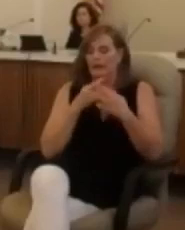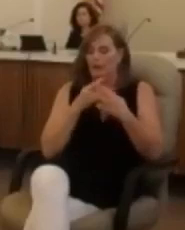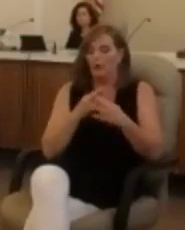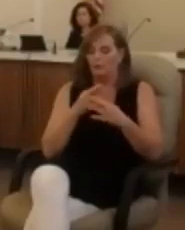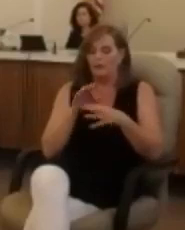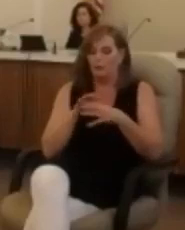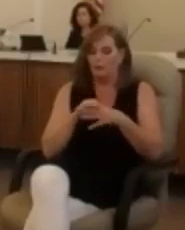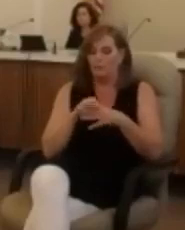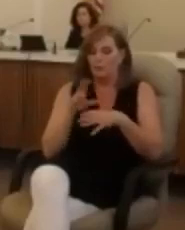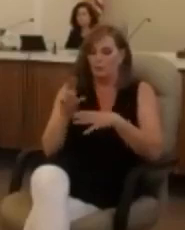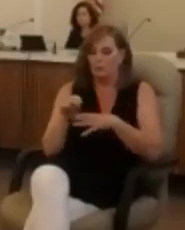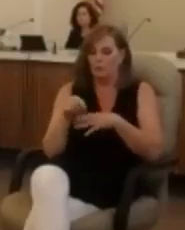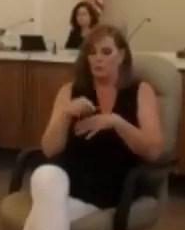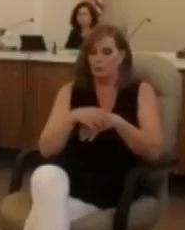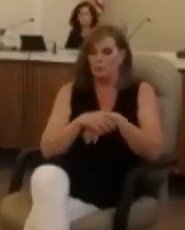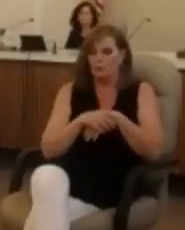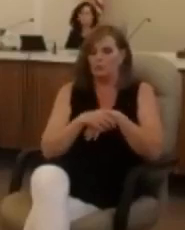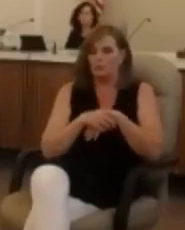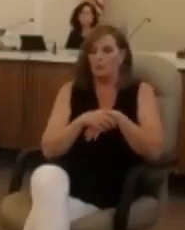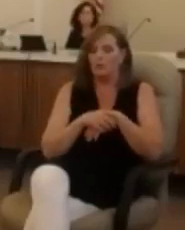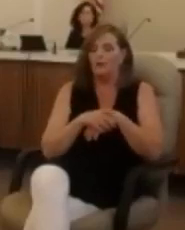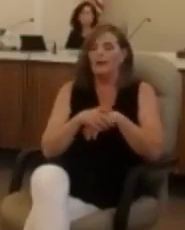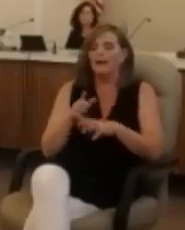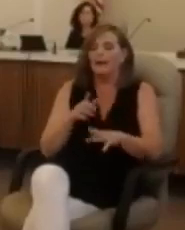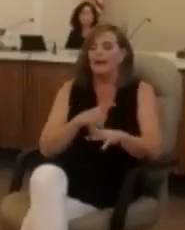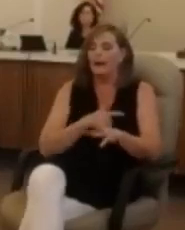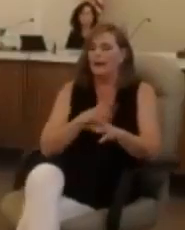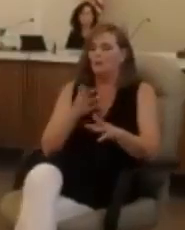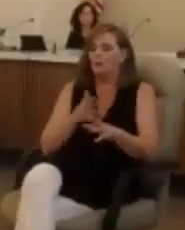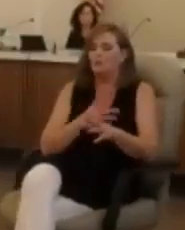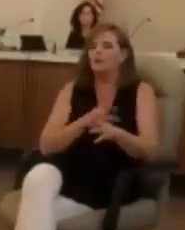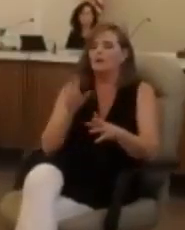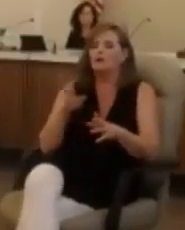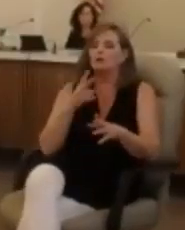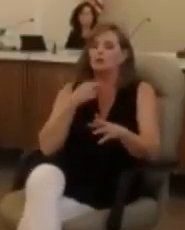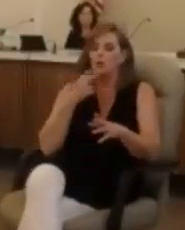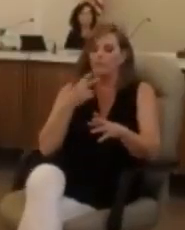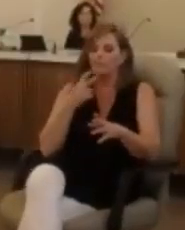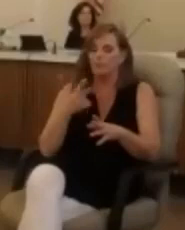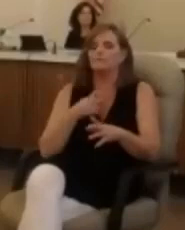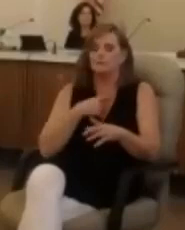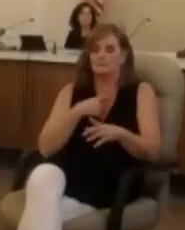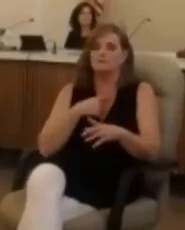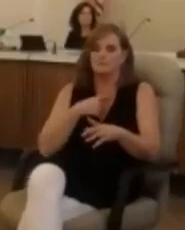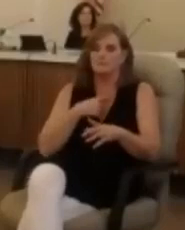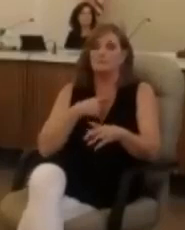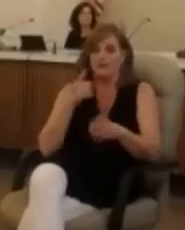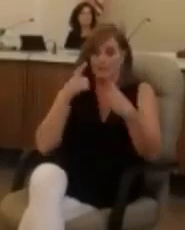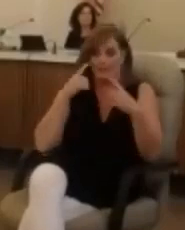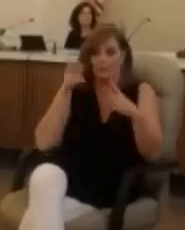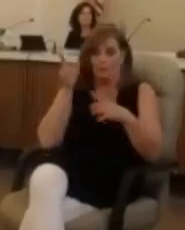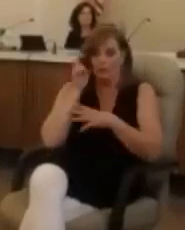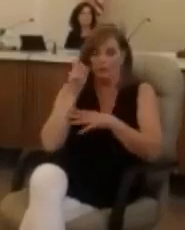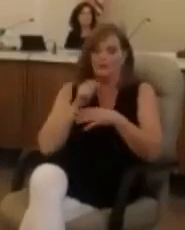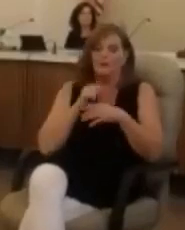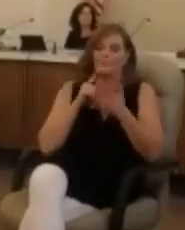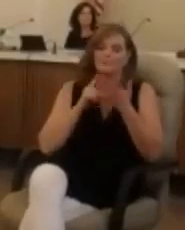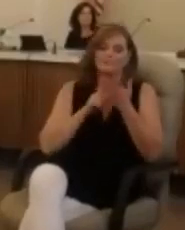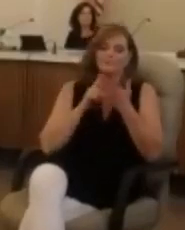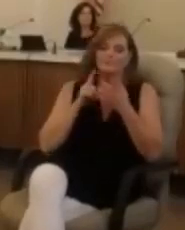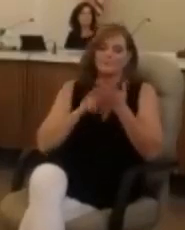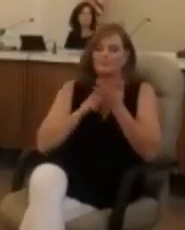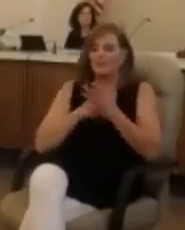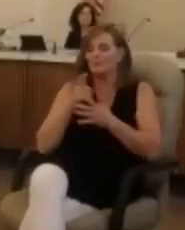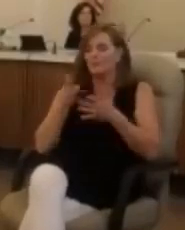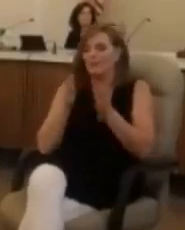you. I will note that your voices have been heard, but sometimes you are asking for us to do